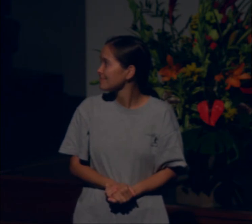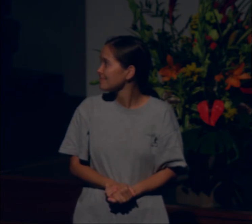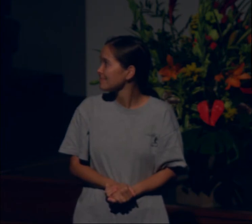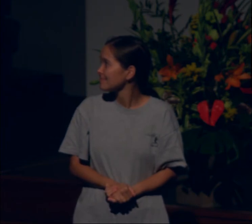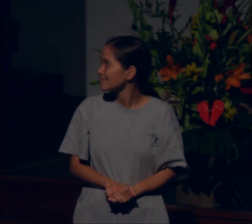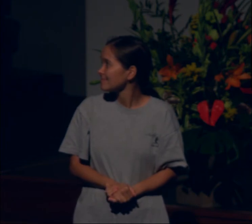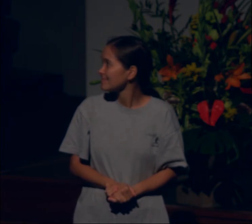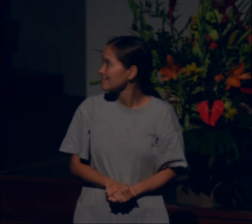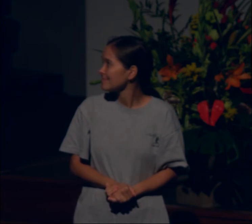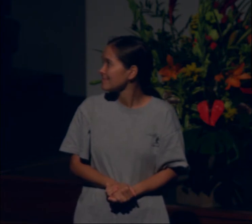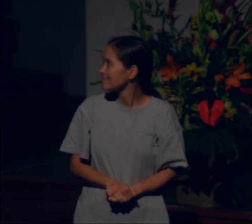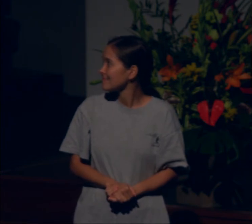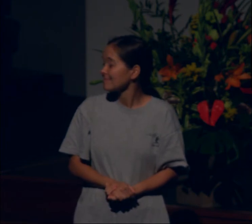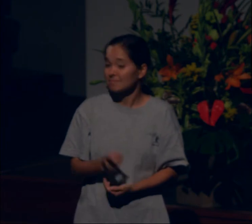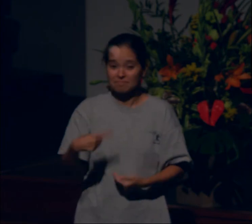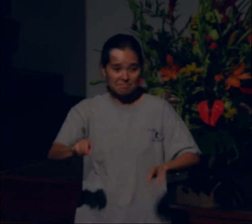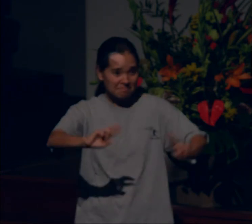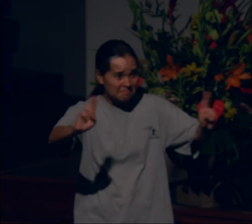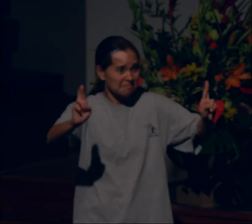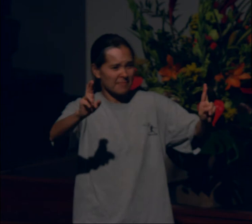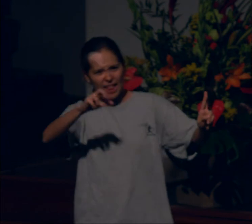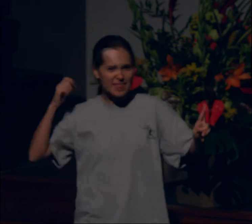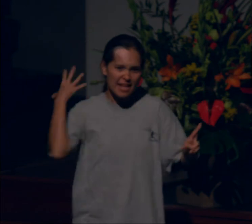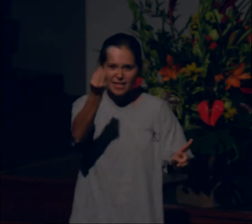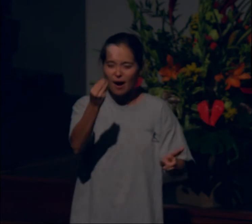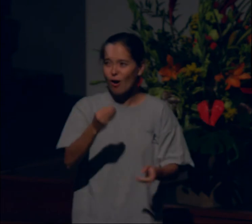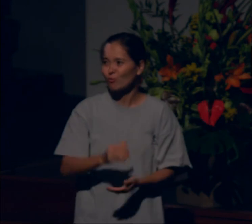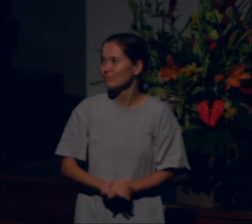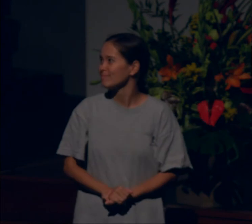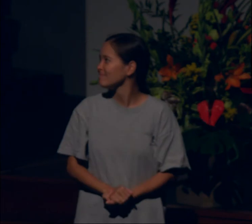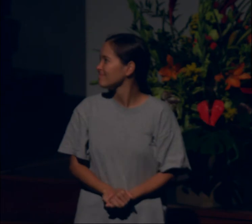Who's with me? Let's go!